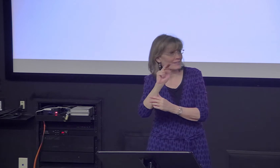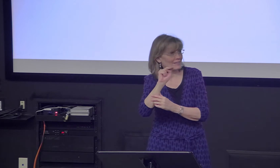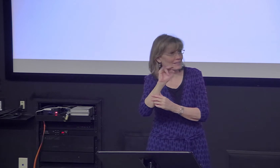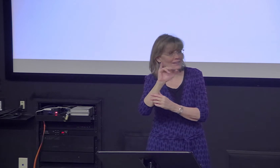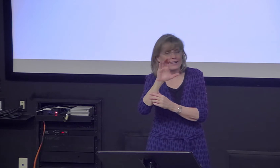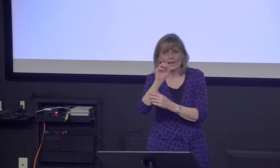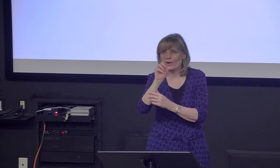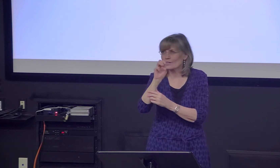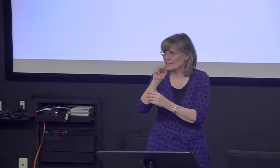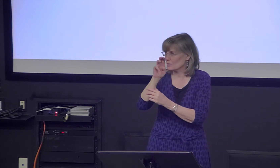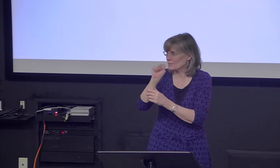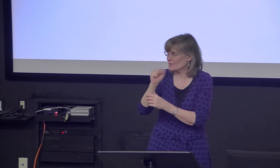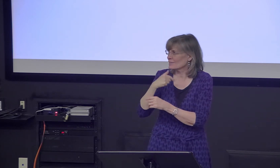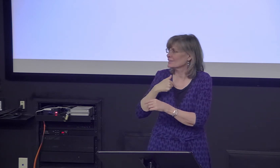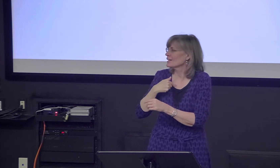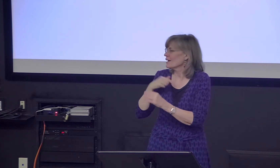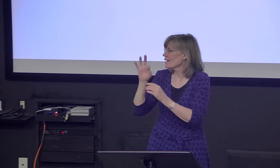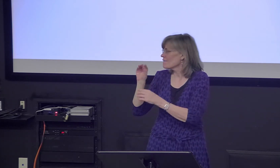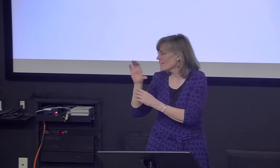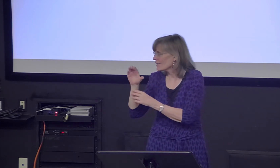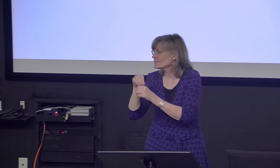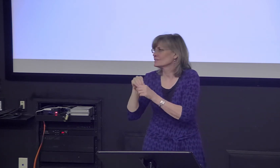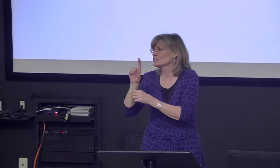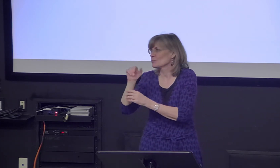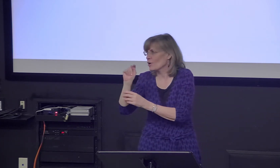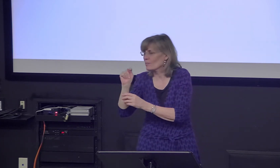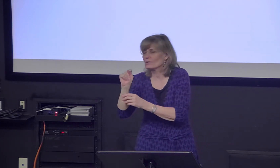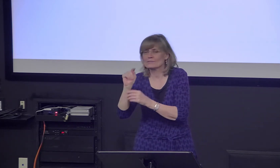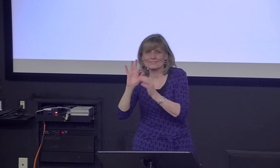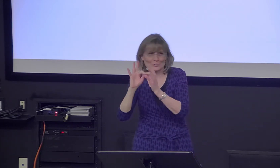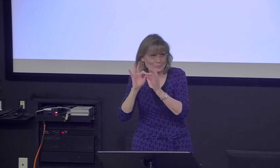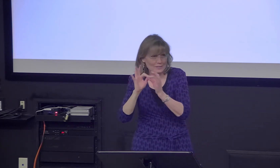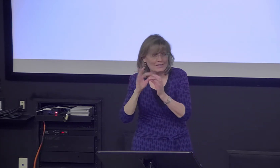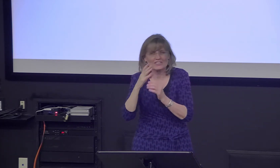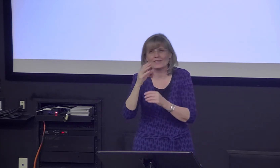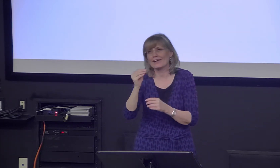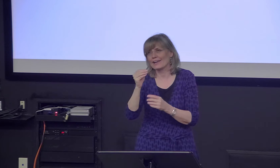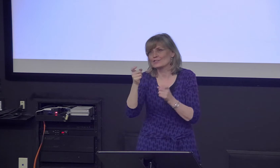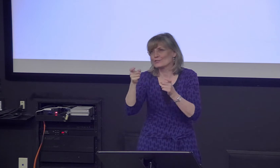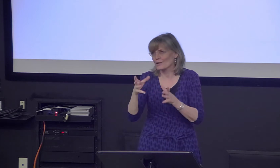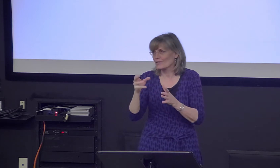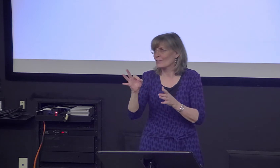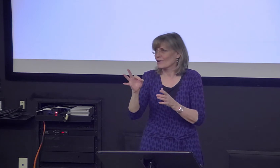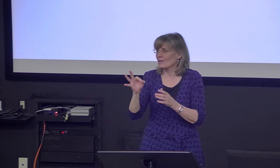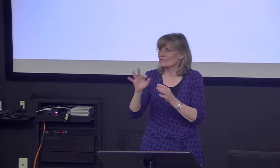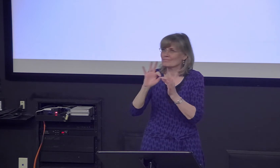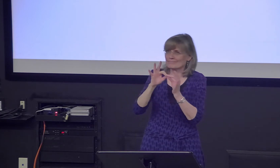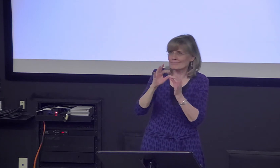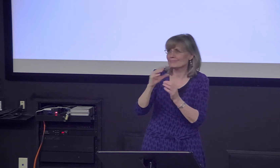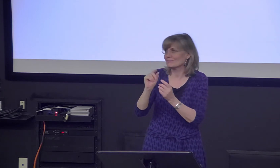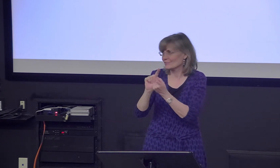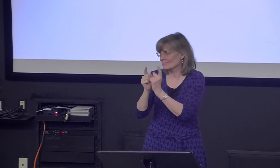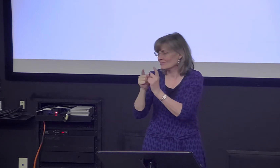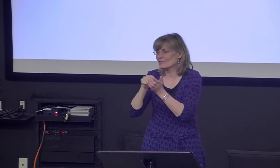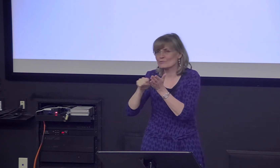I'm Brenda Nicodemus, and I'm a faculty member in the Department of Interpretation and Director of Interpreting